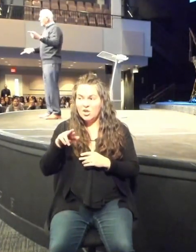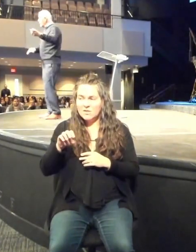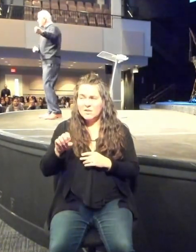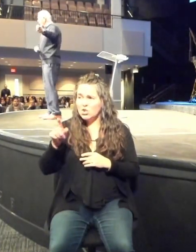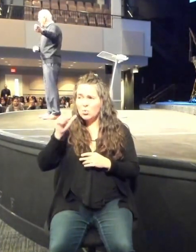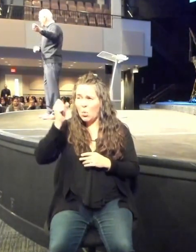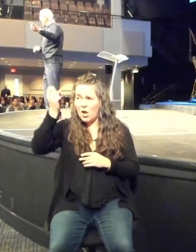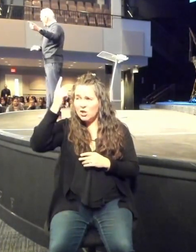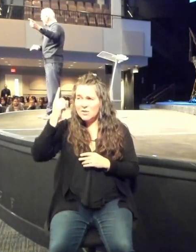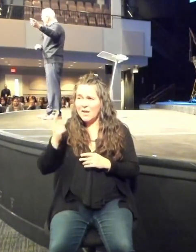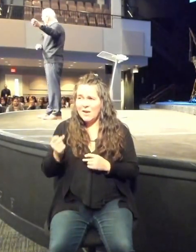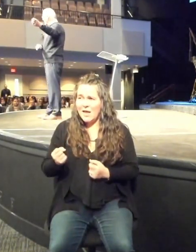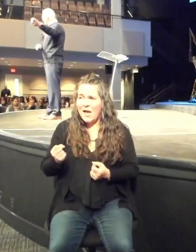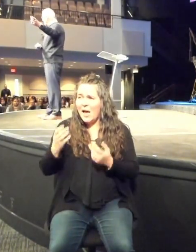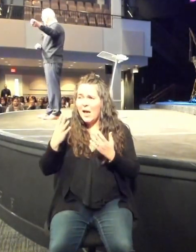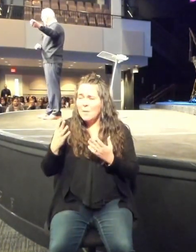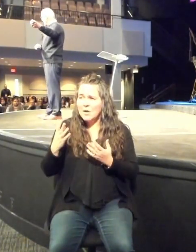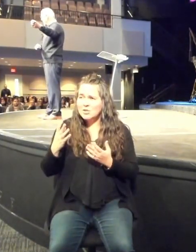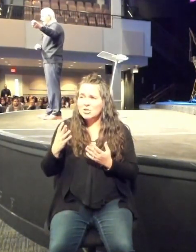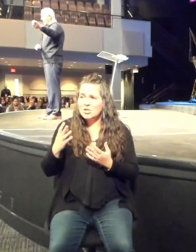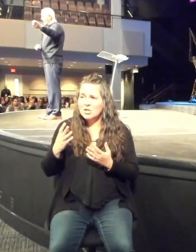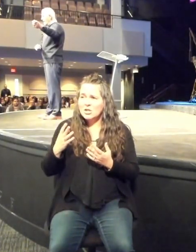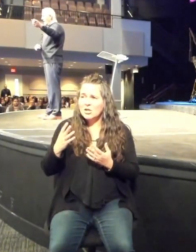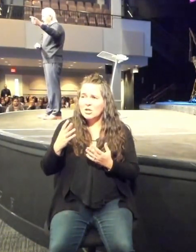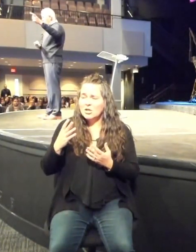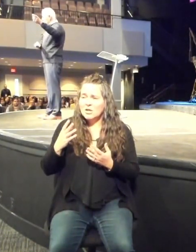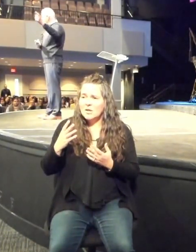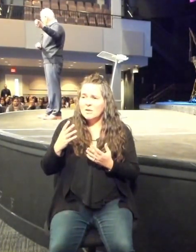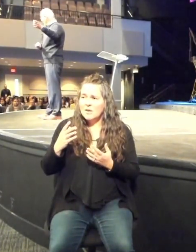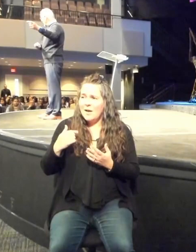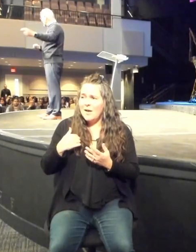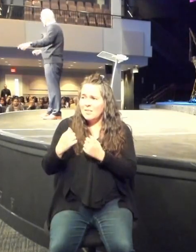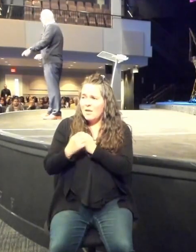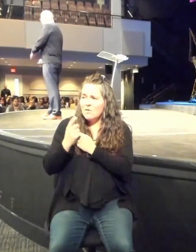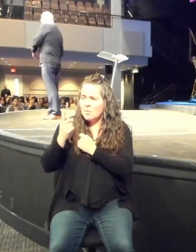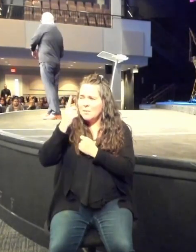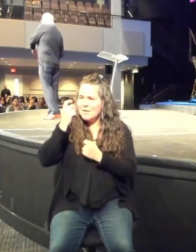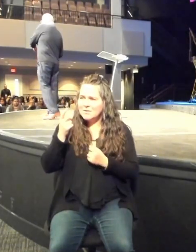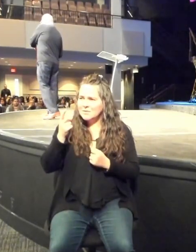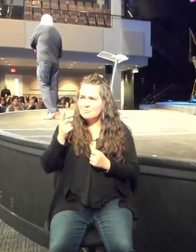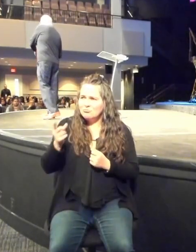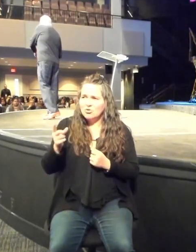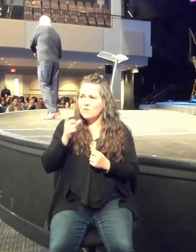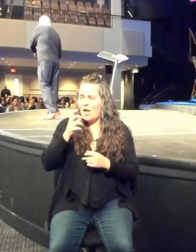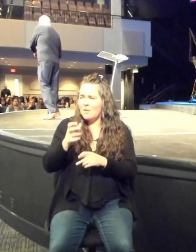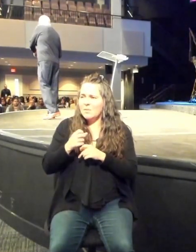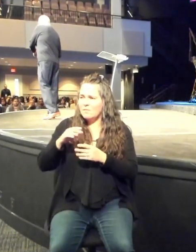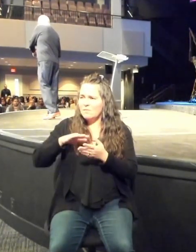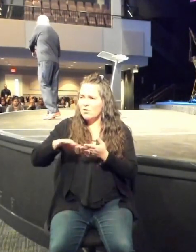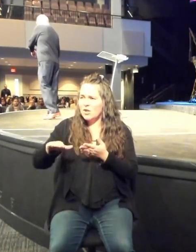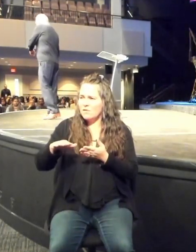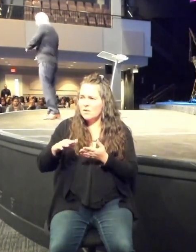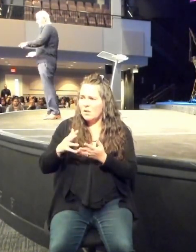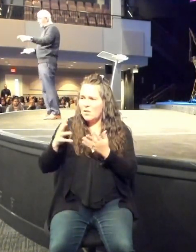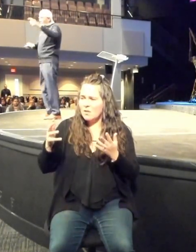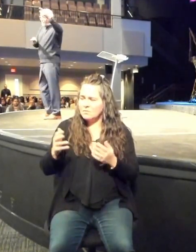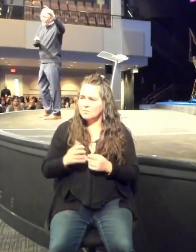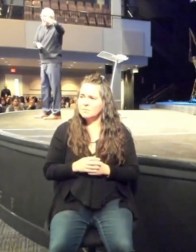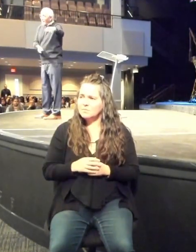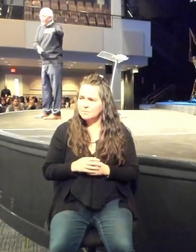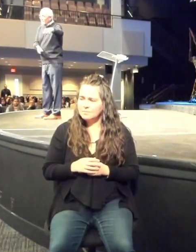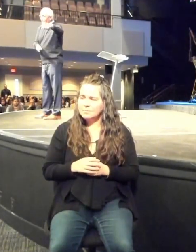You don't understand how many things in your life are just as bad as the things are in her life. And until